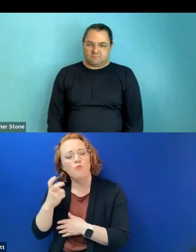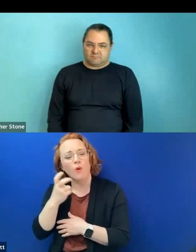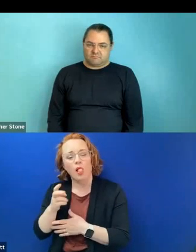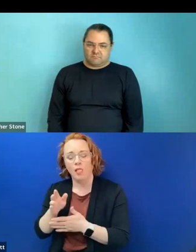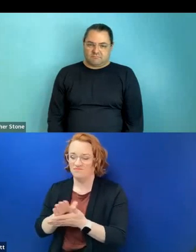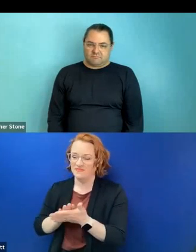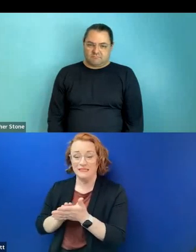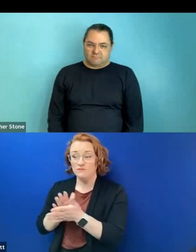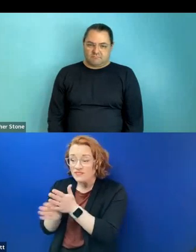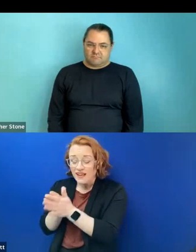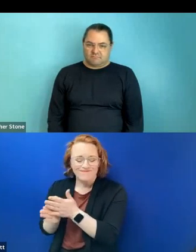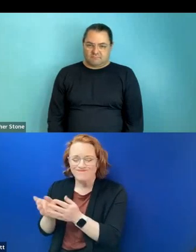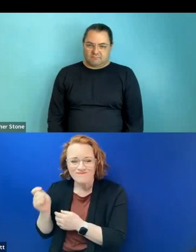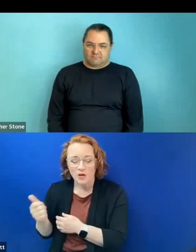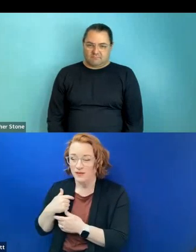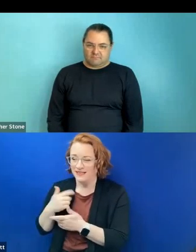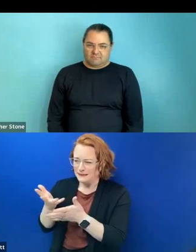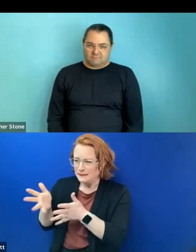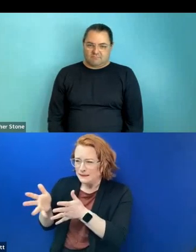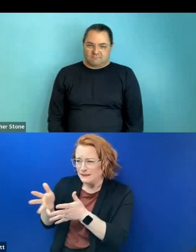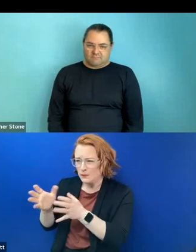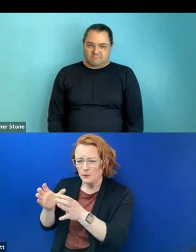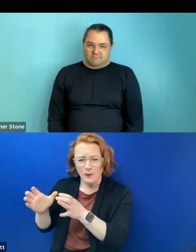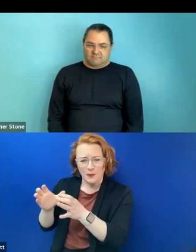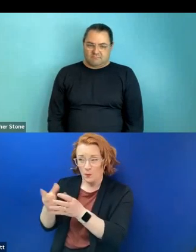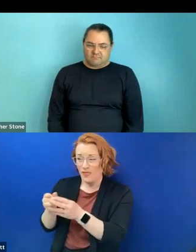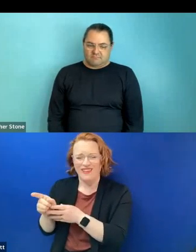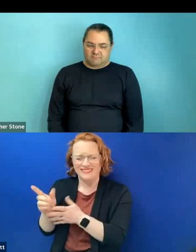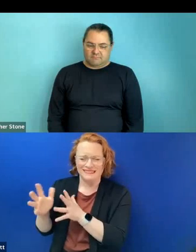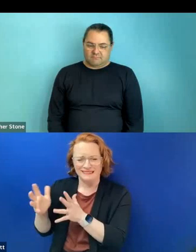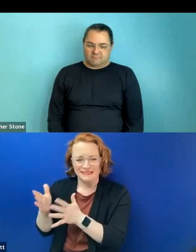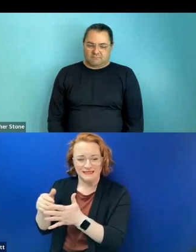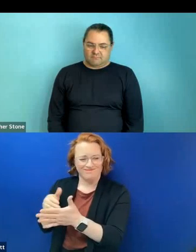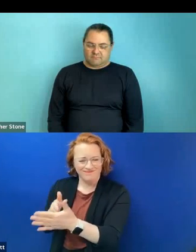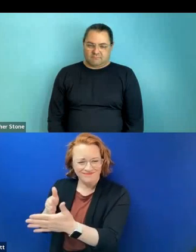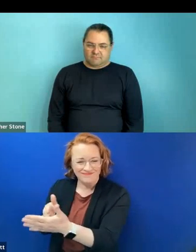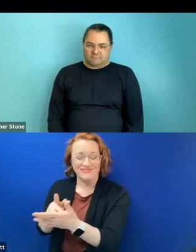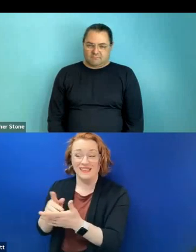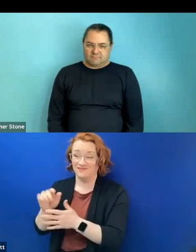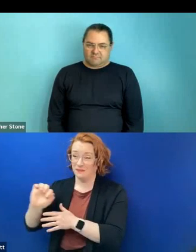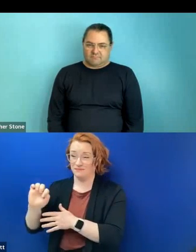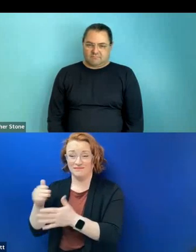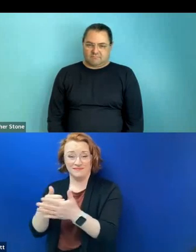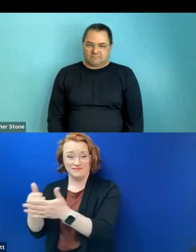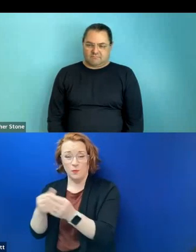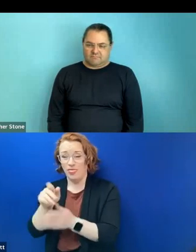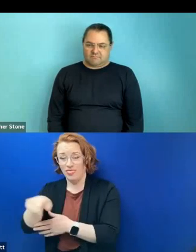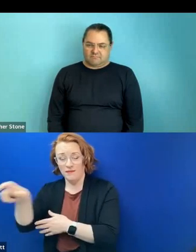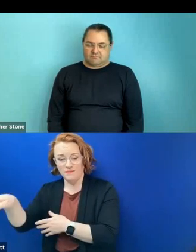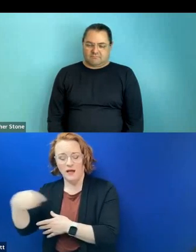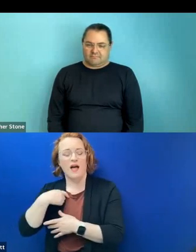communicate with him properly, and he struggled to communicate with people as well. So I started looking into learning sign language. But